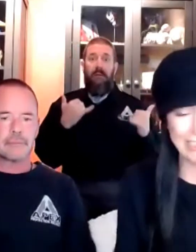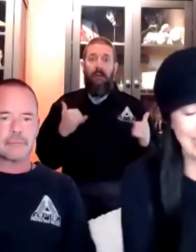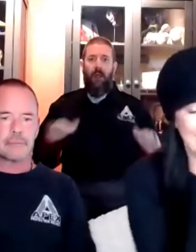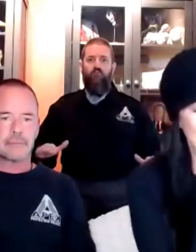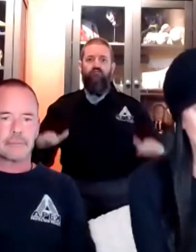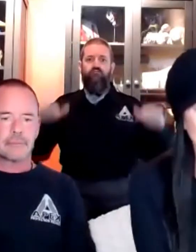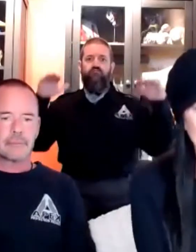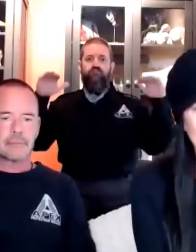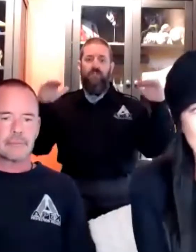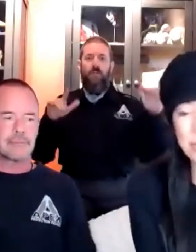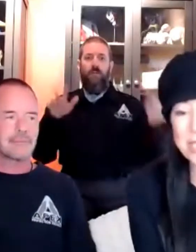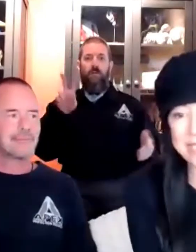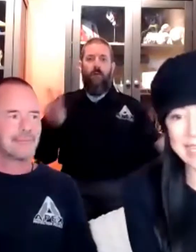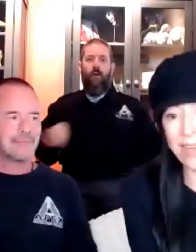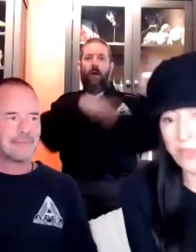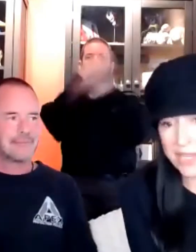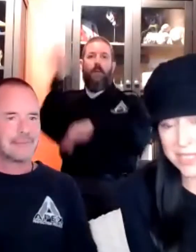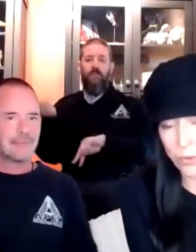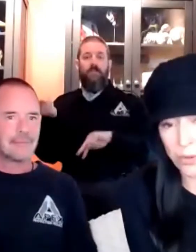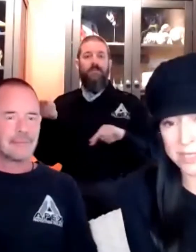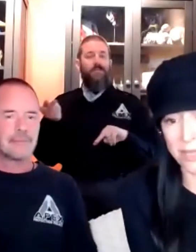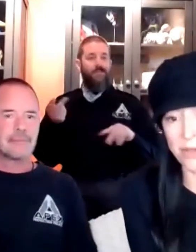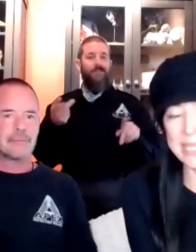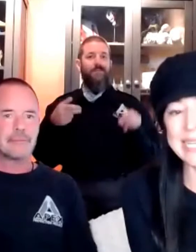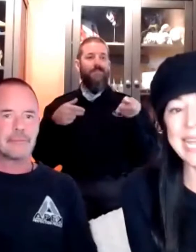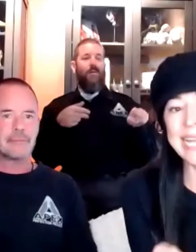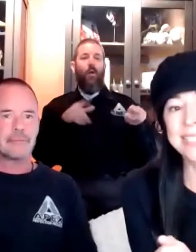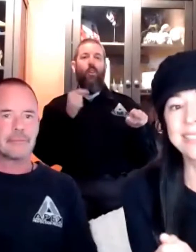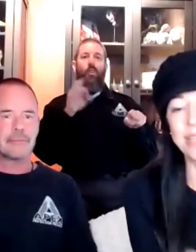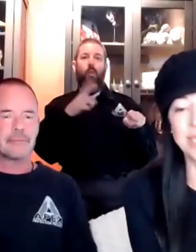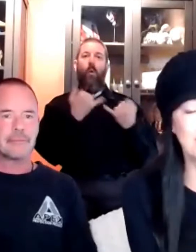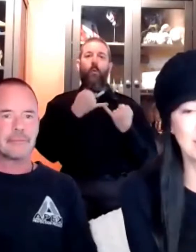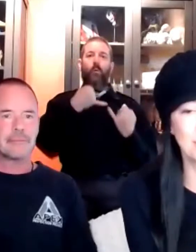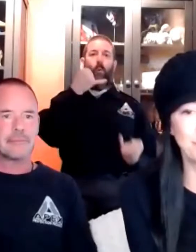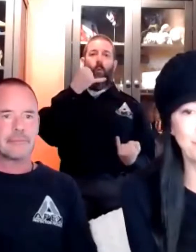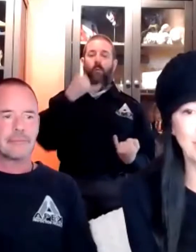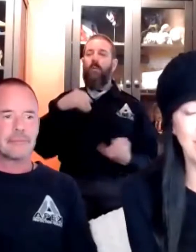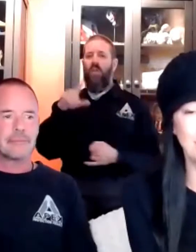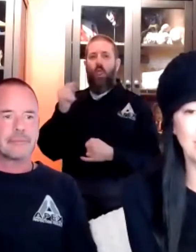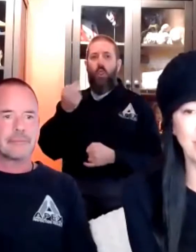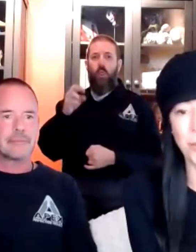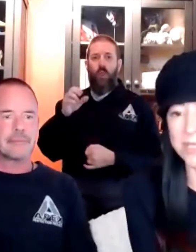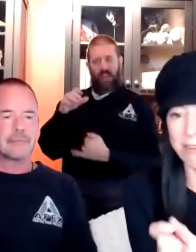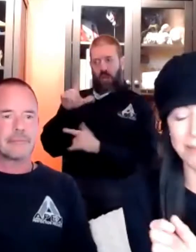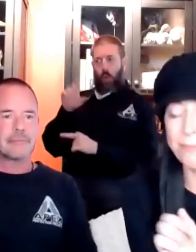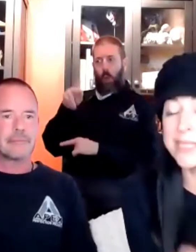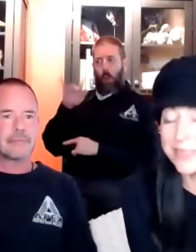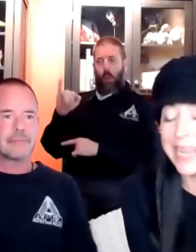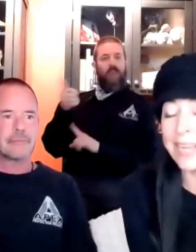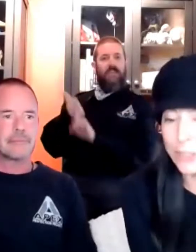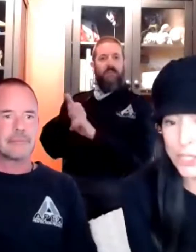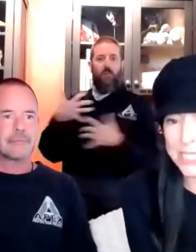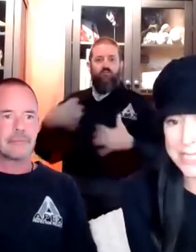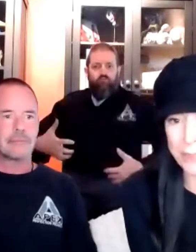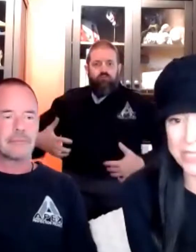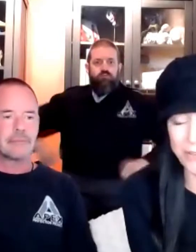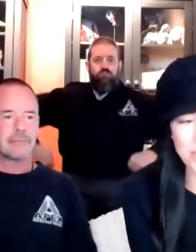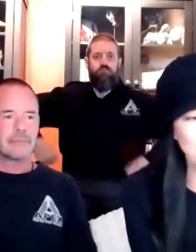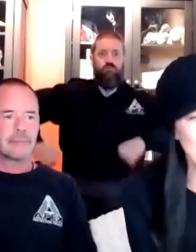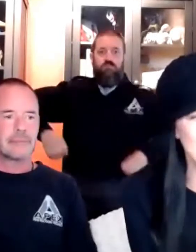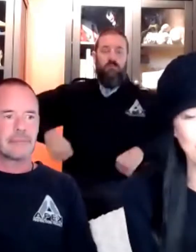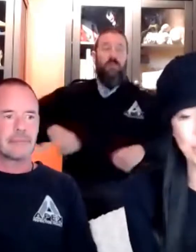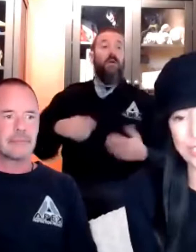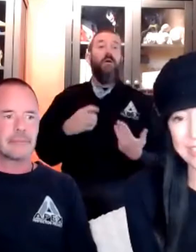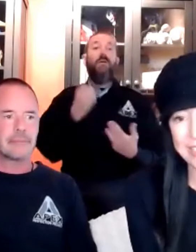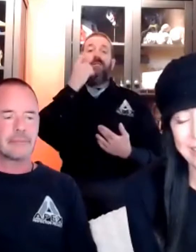star. But Loki's healthy as a horse, although he has developed some environmental allergies. But as far as